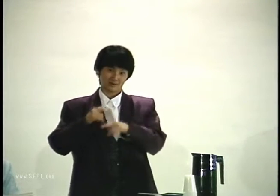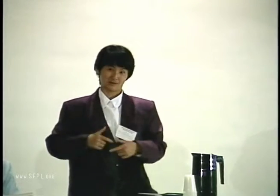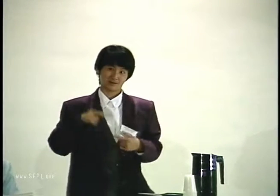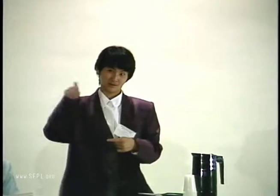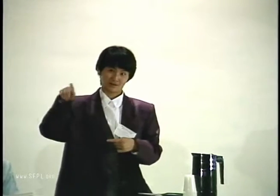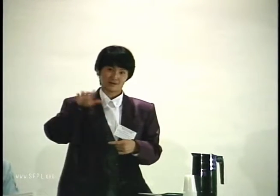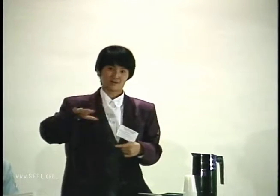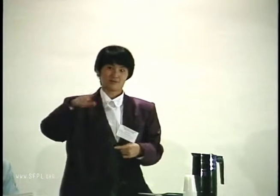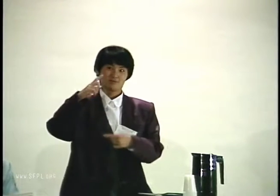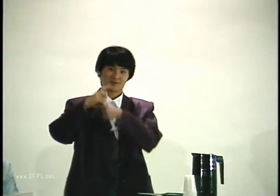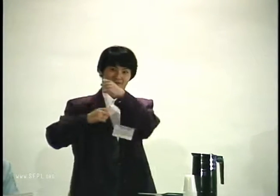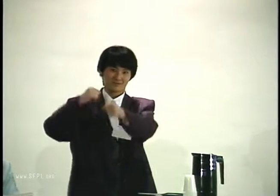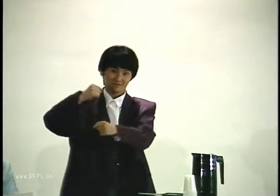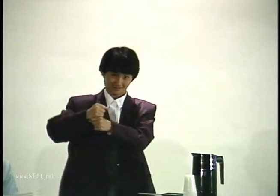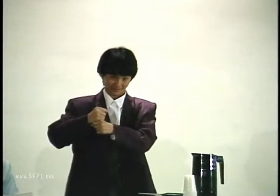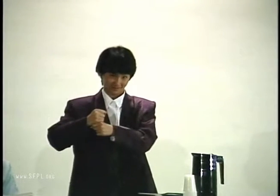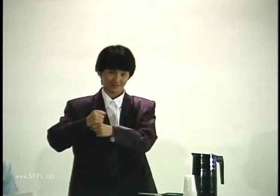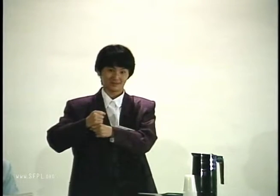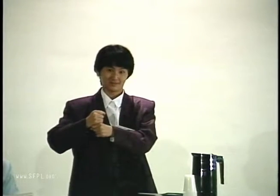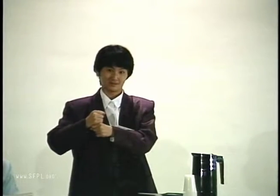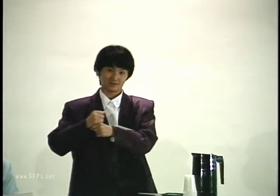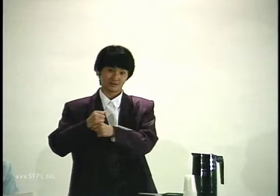I arrived on the island,